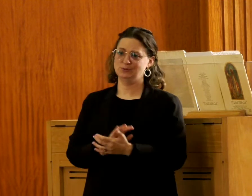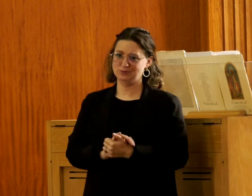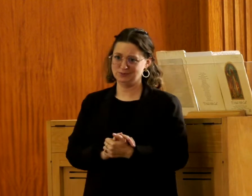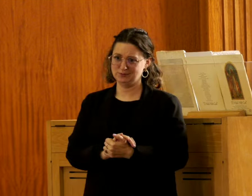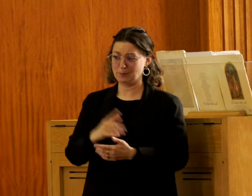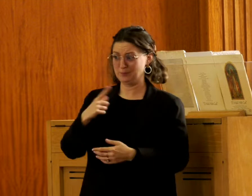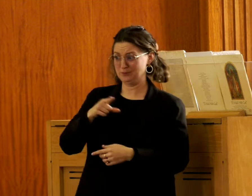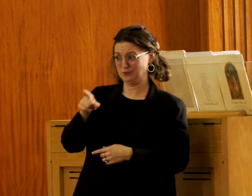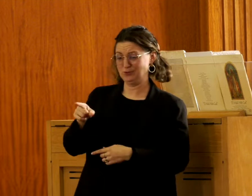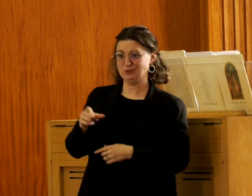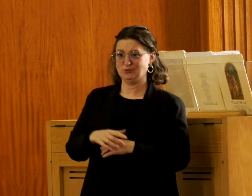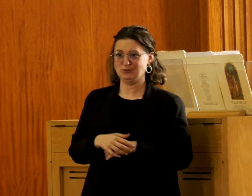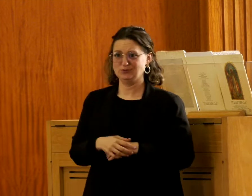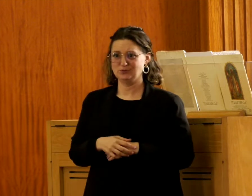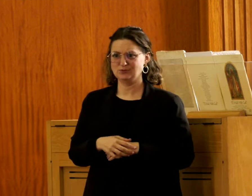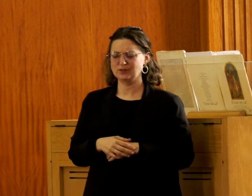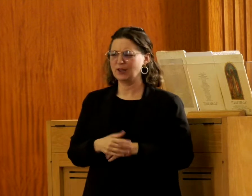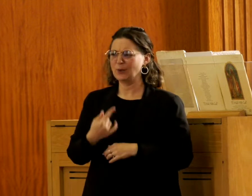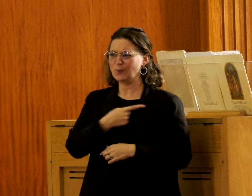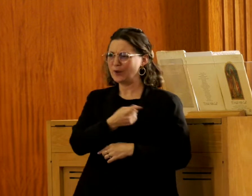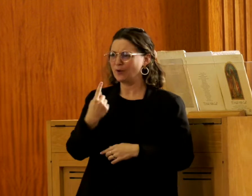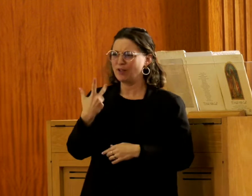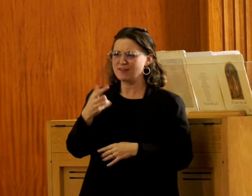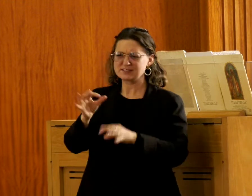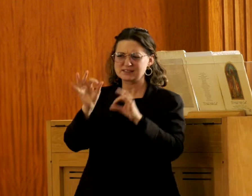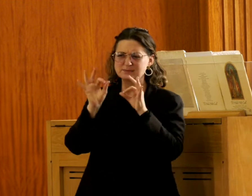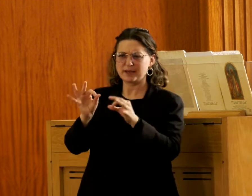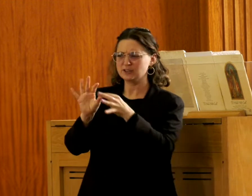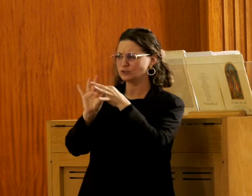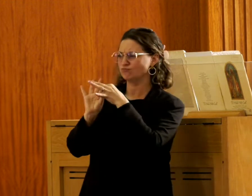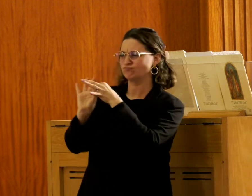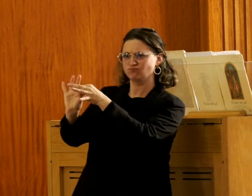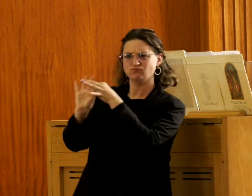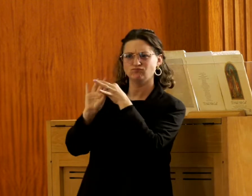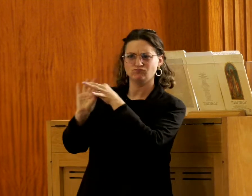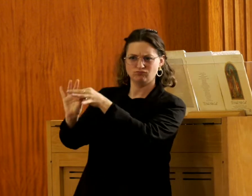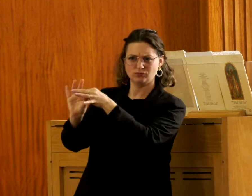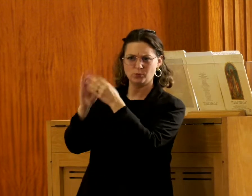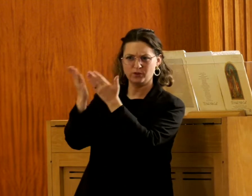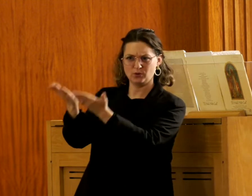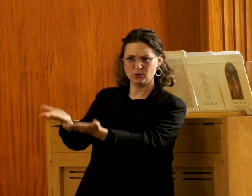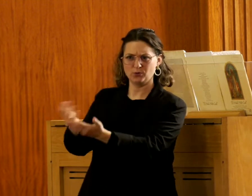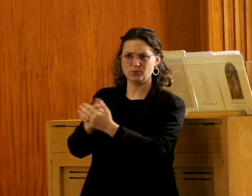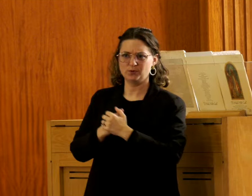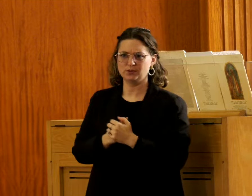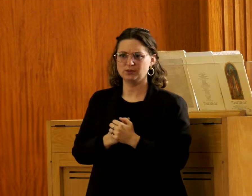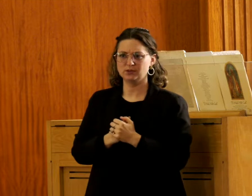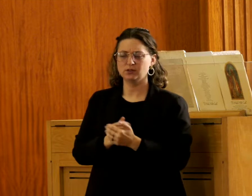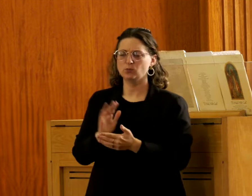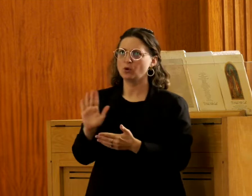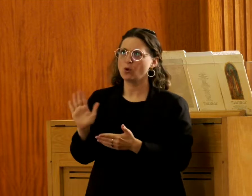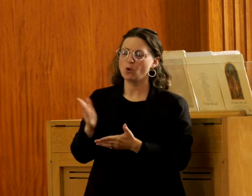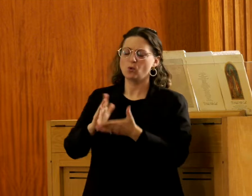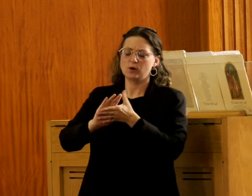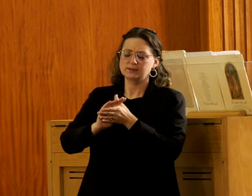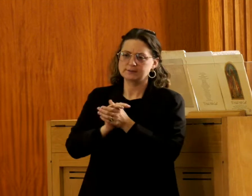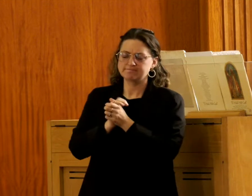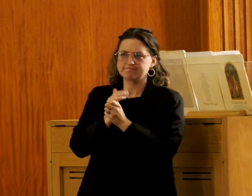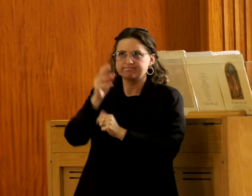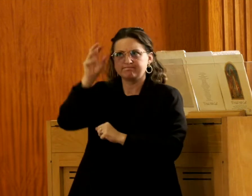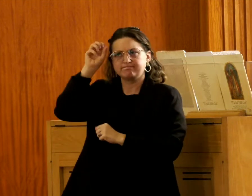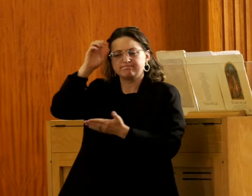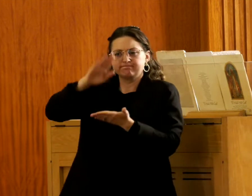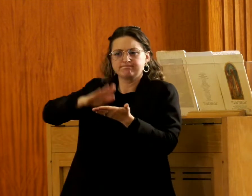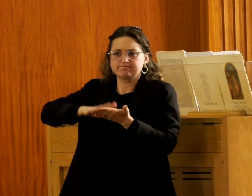had our own special relationship with you. We will always cherish the wonderful